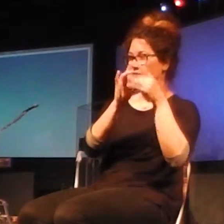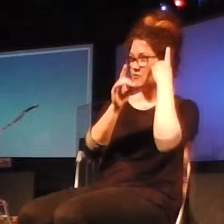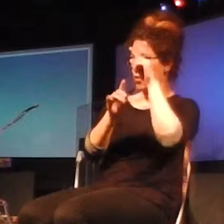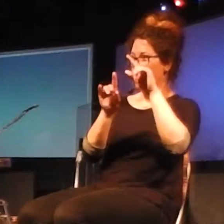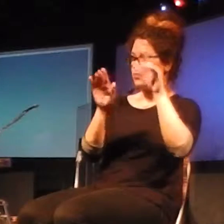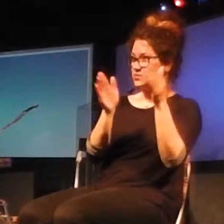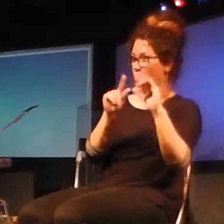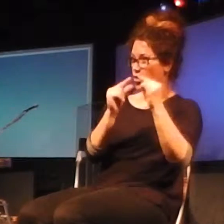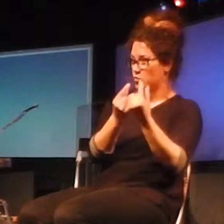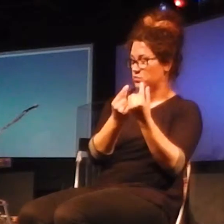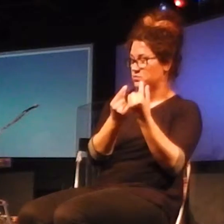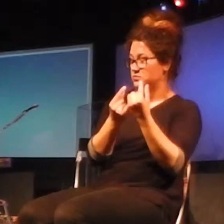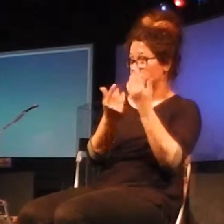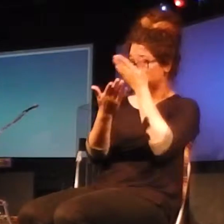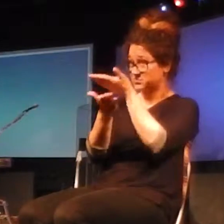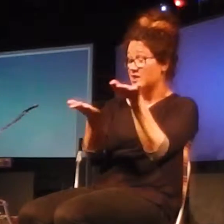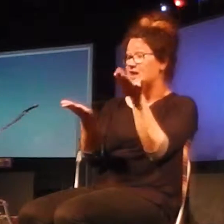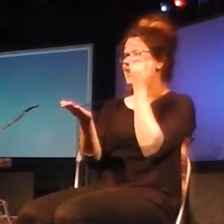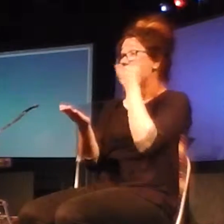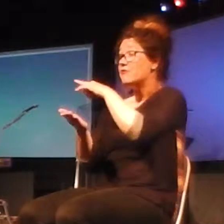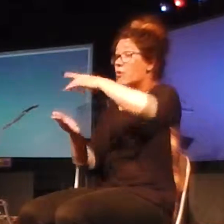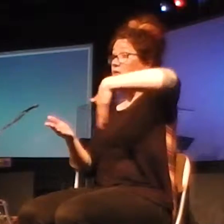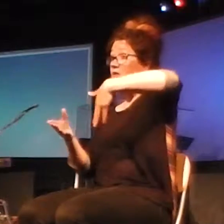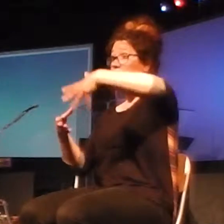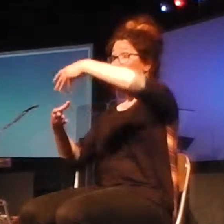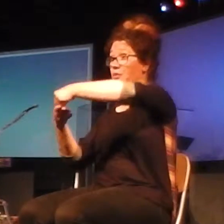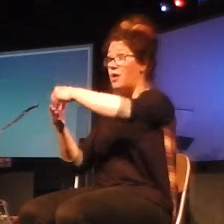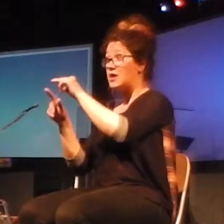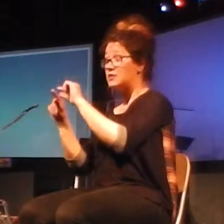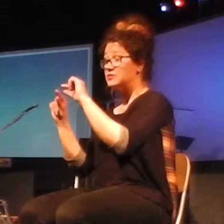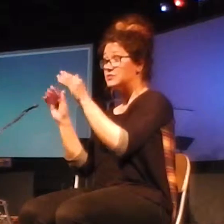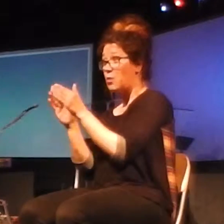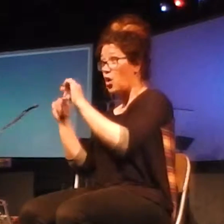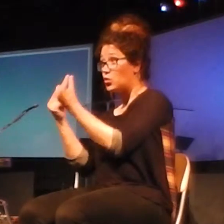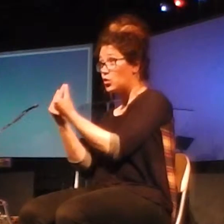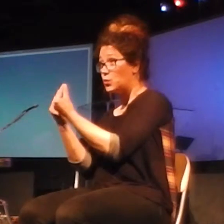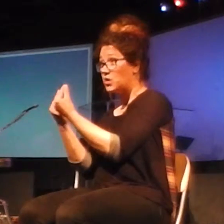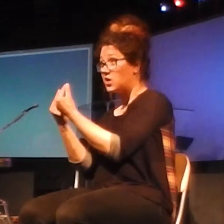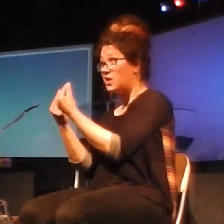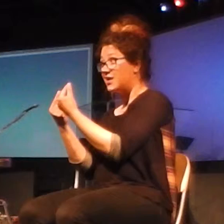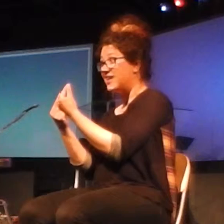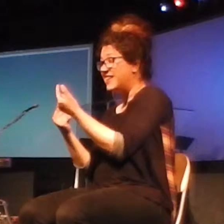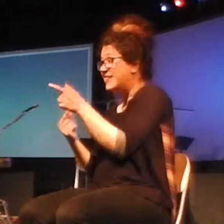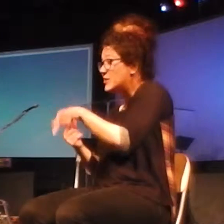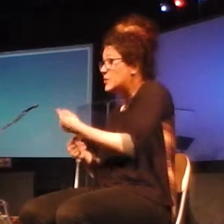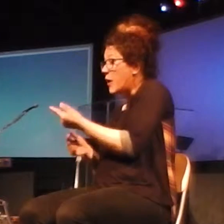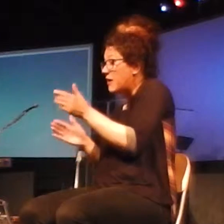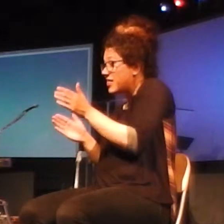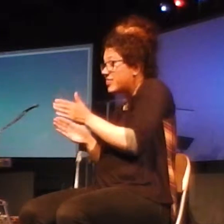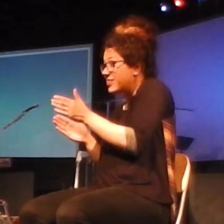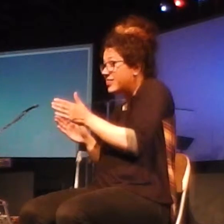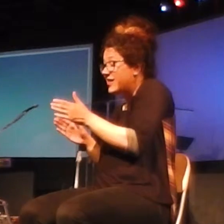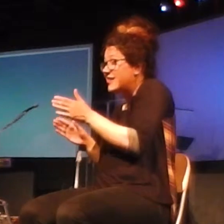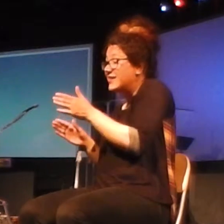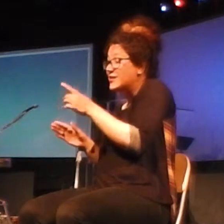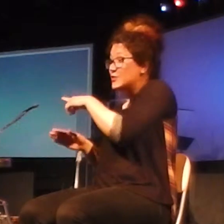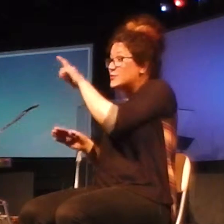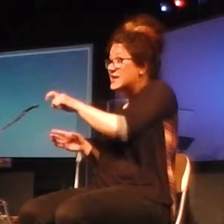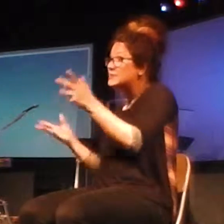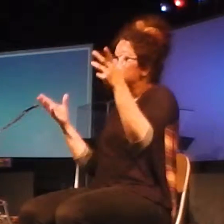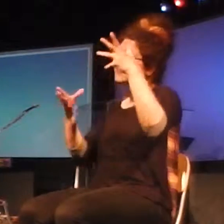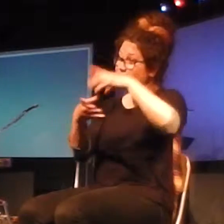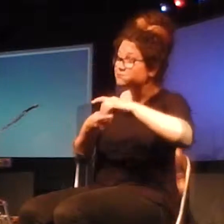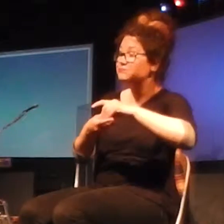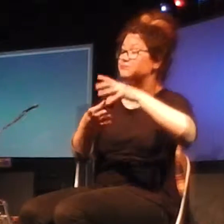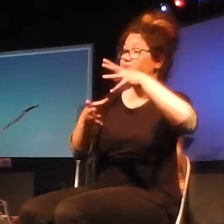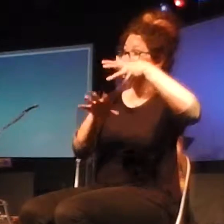that to say that if you are not in a small group, you are in the minority here at Frontline. Stay connected, get